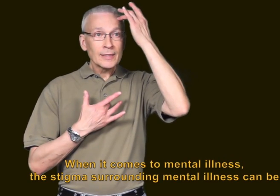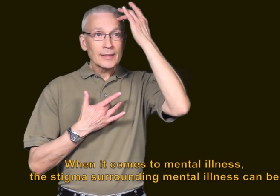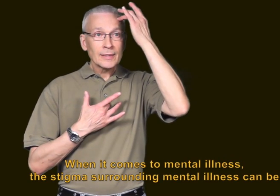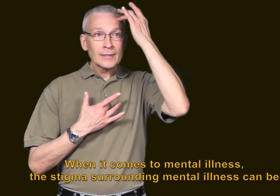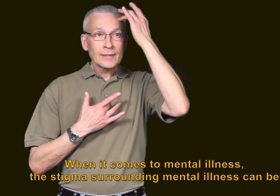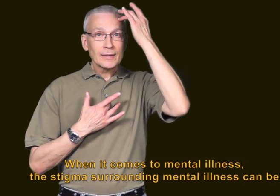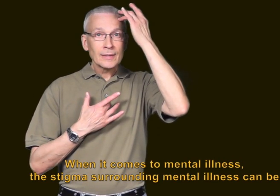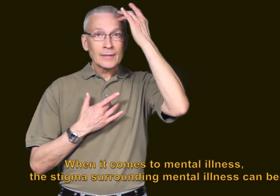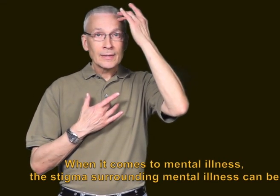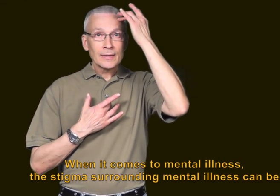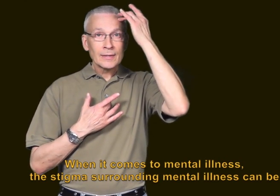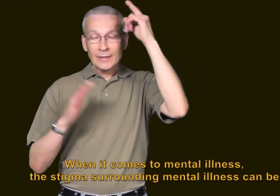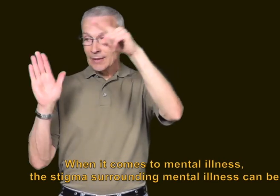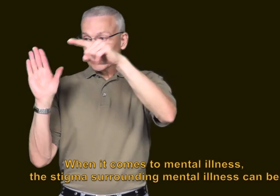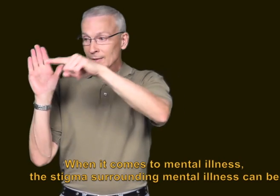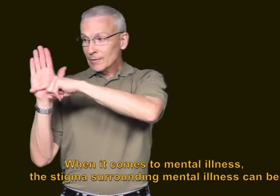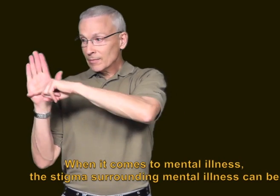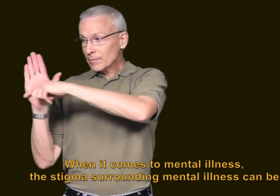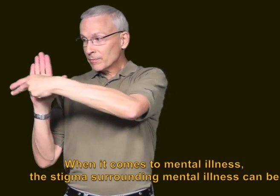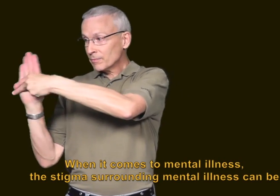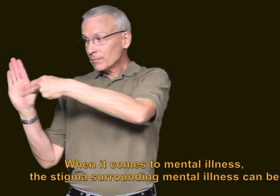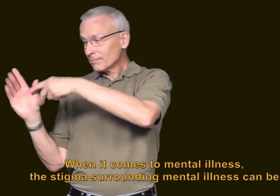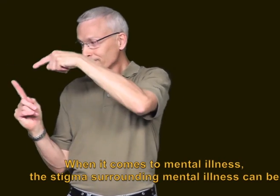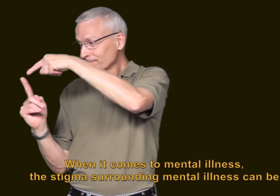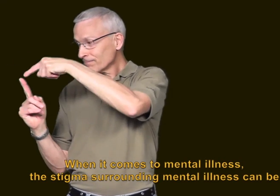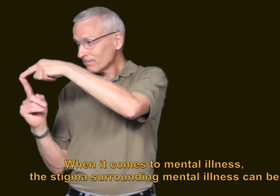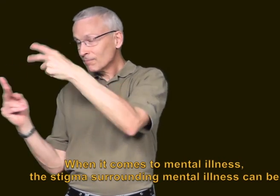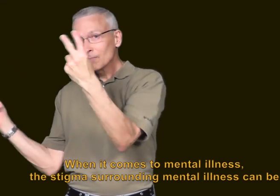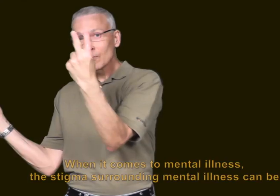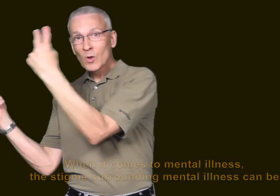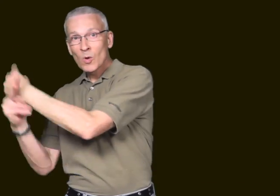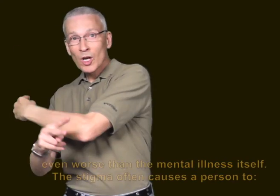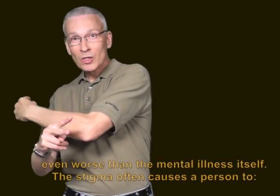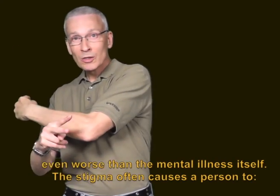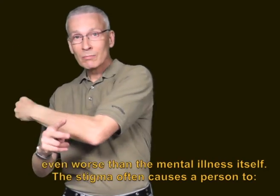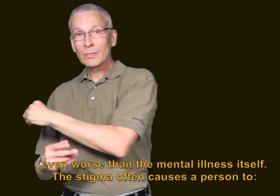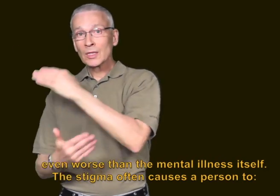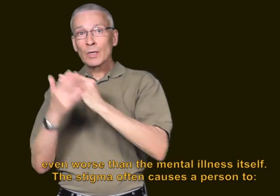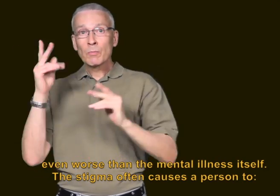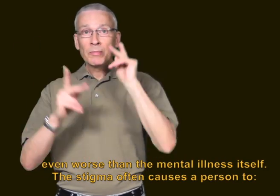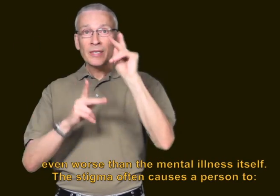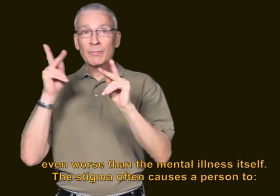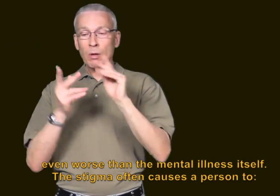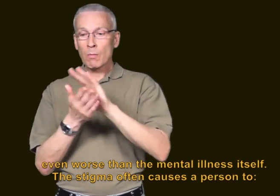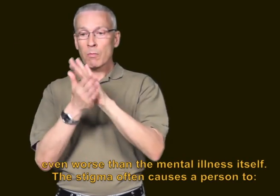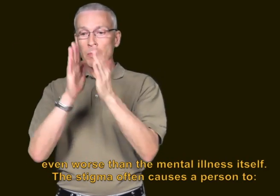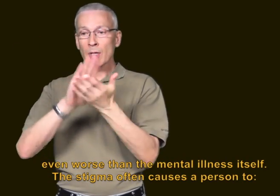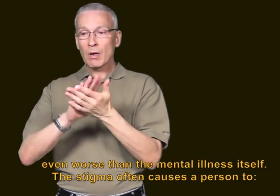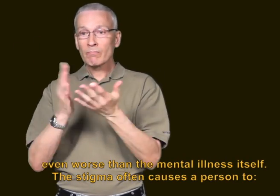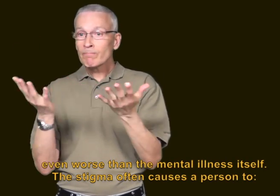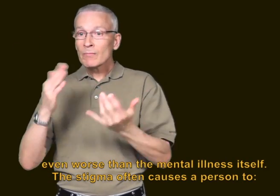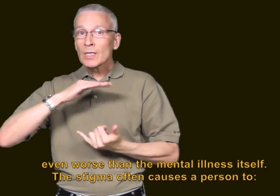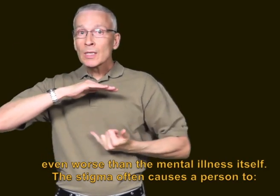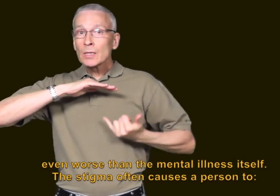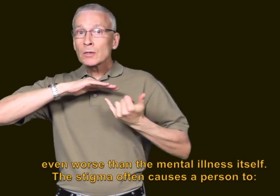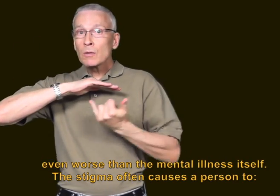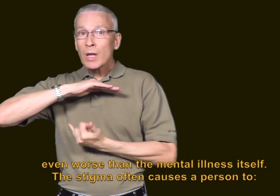When it comes to mental illness, the stigma surrounding mental illness can be even worse than the mental illness itself. The